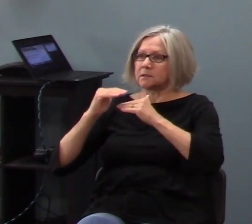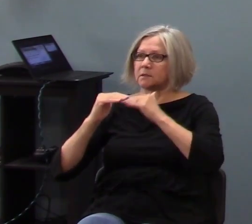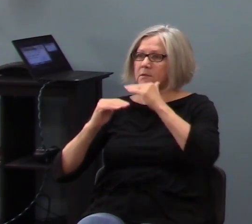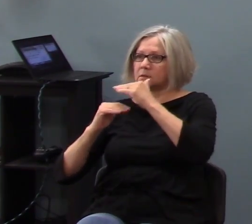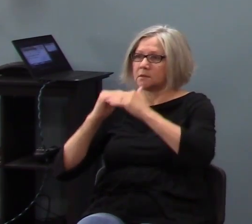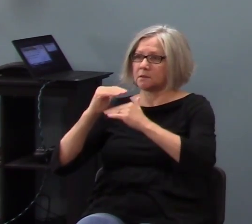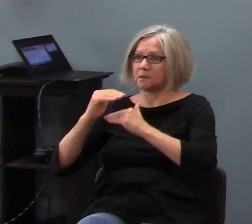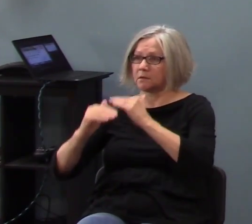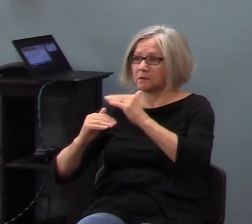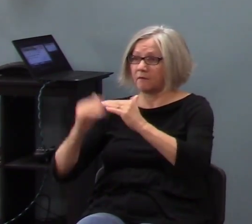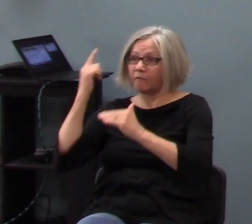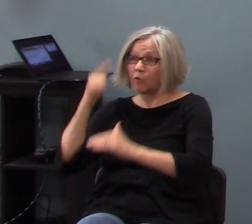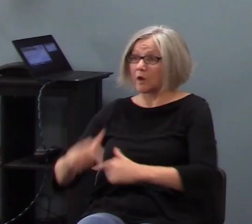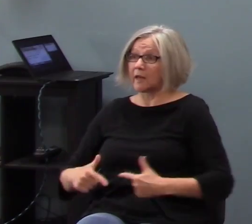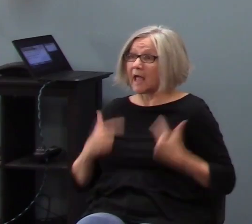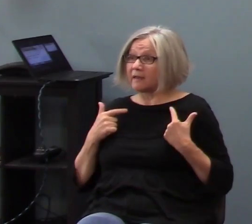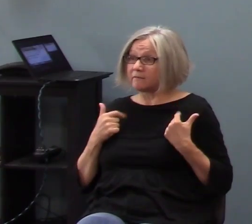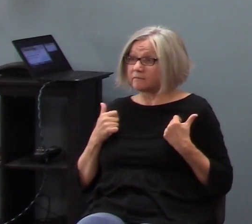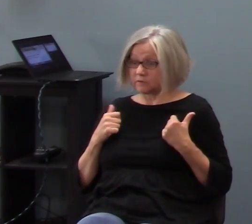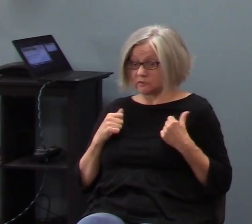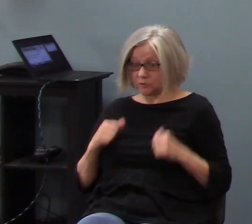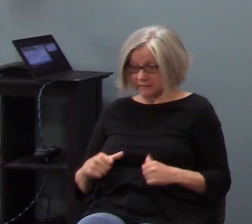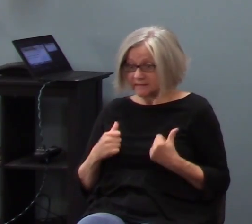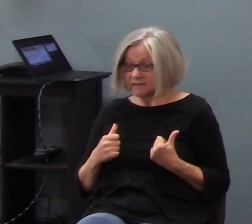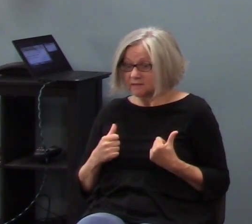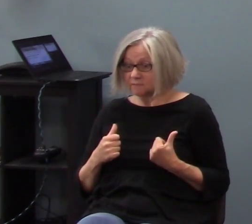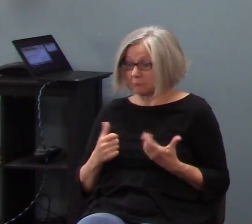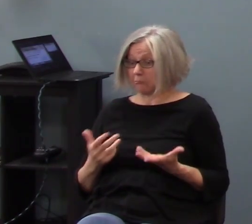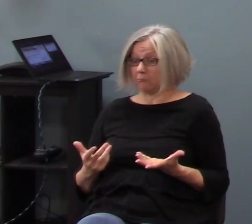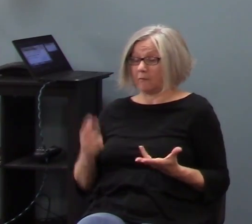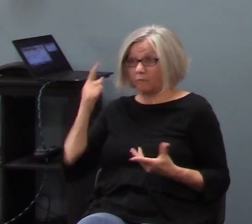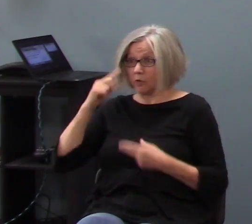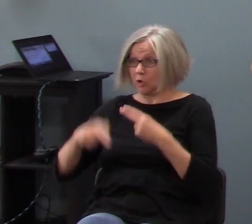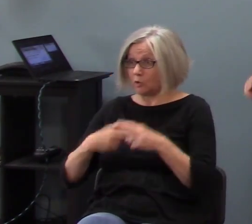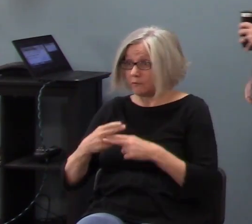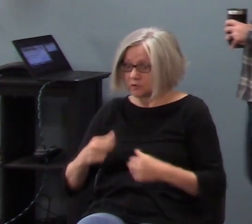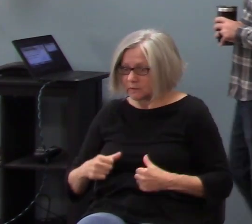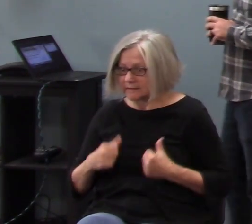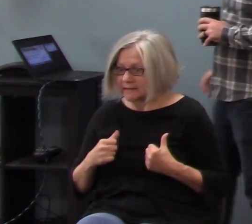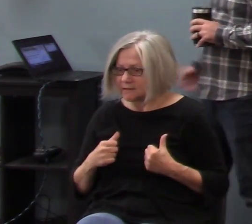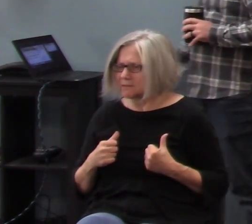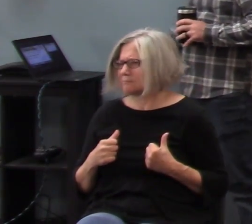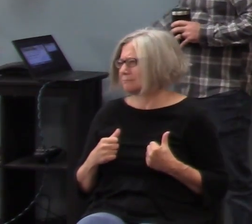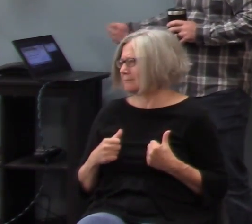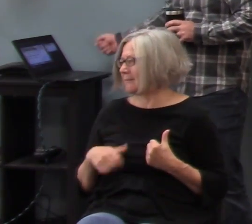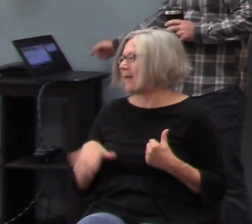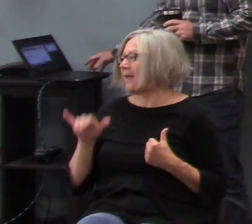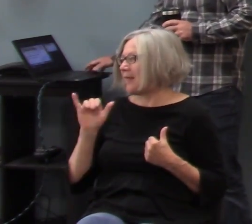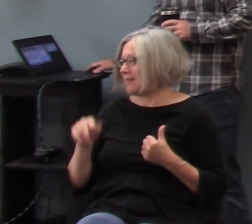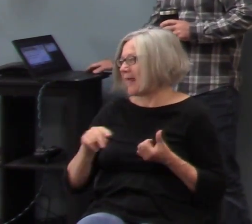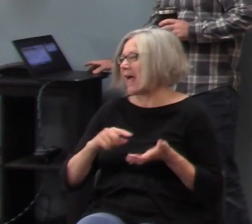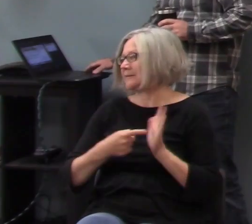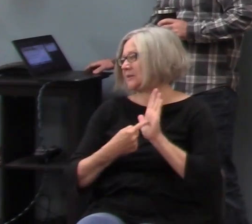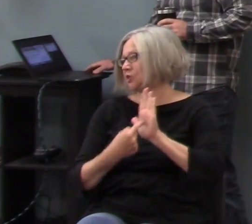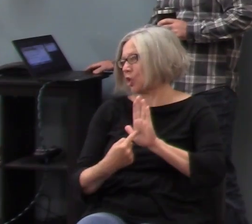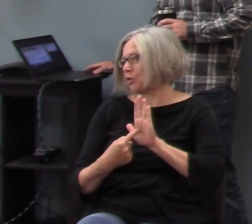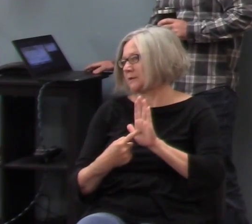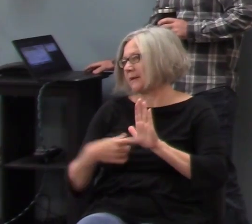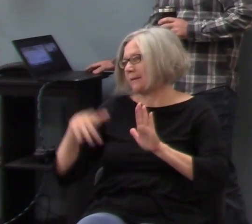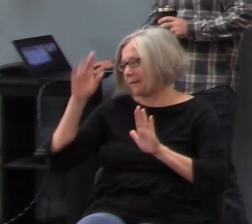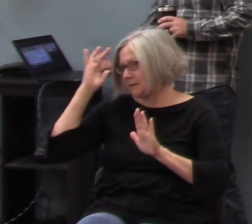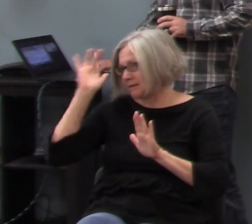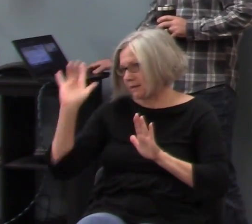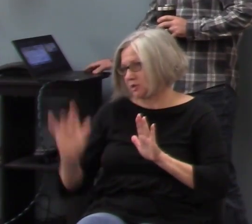exist, so the universe can exist, you see that that can be a sign for intelligence.